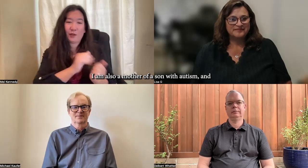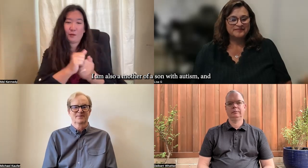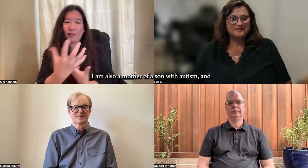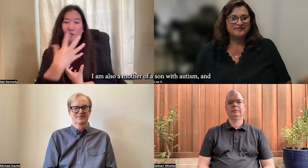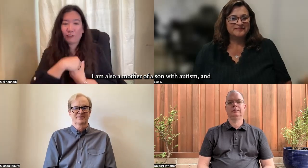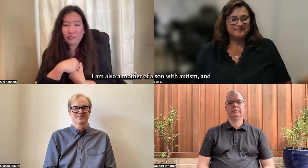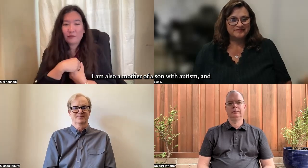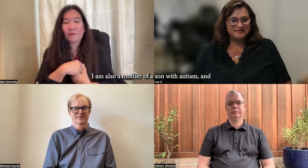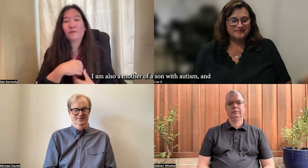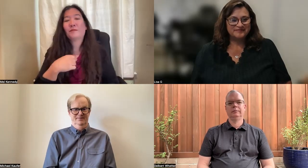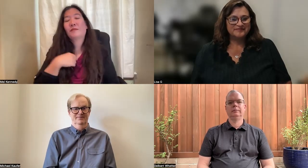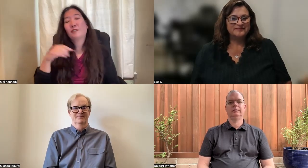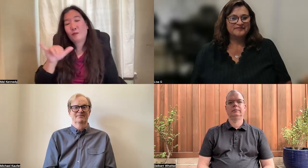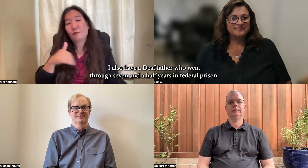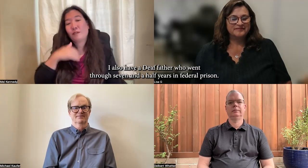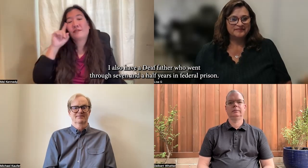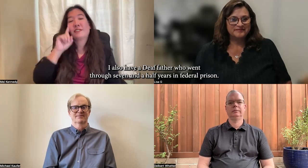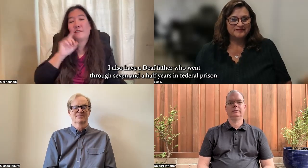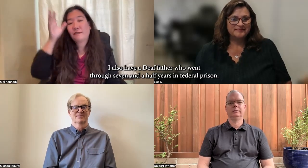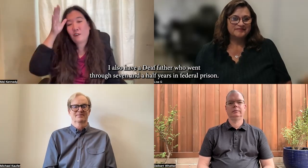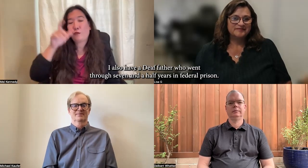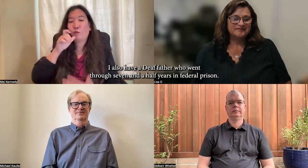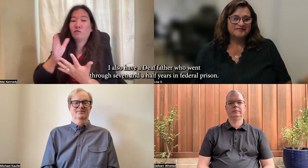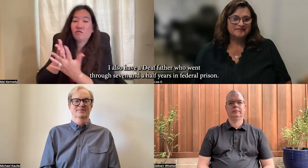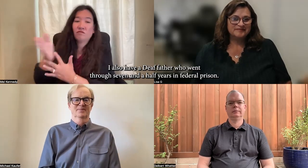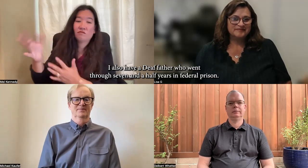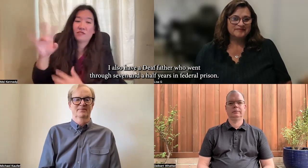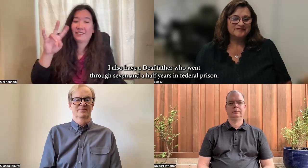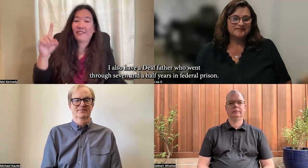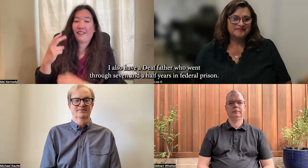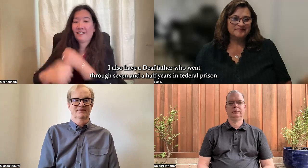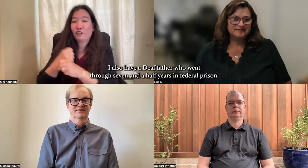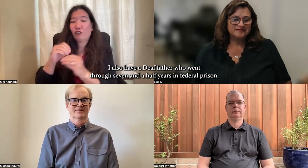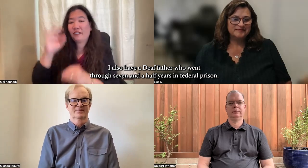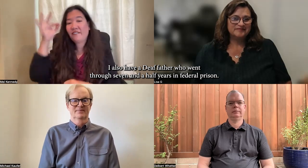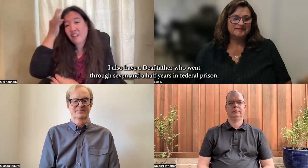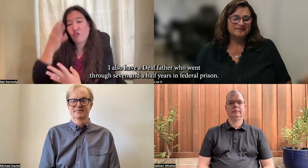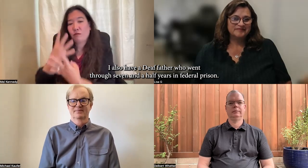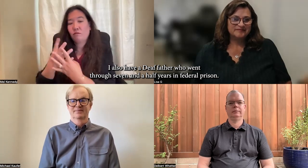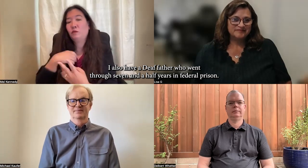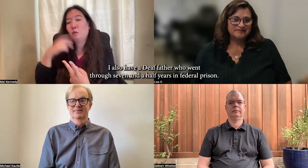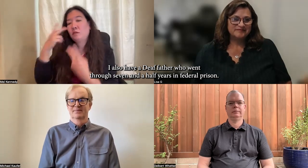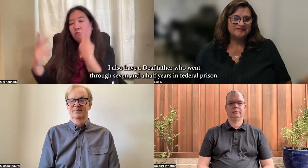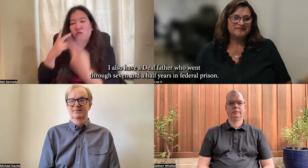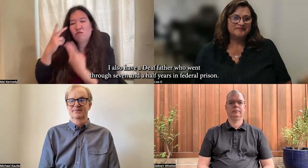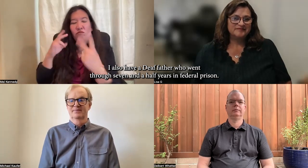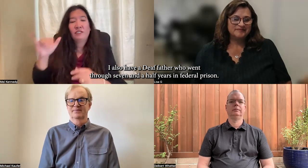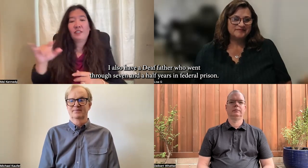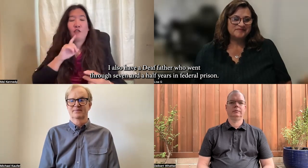of a son with autism, and I also have a deaf father who went through 7.5 years in federal prison. So